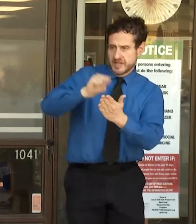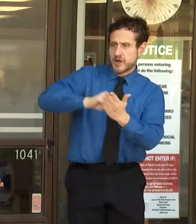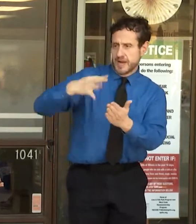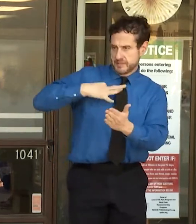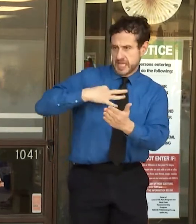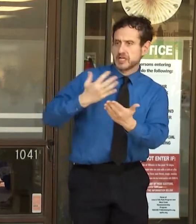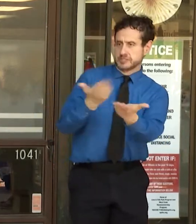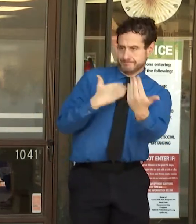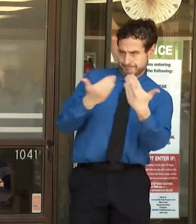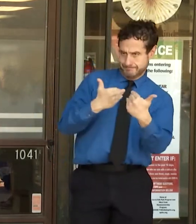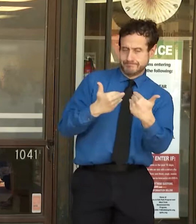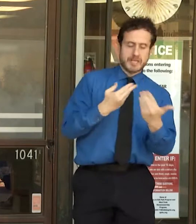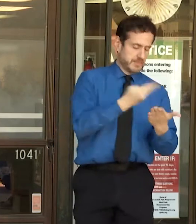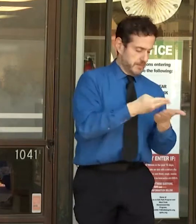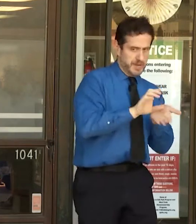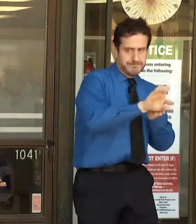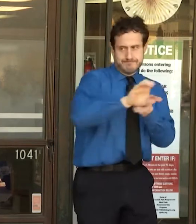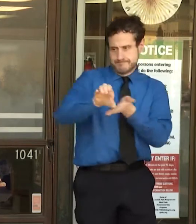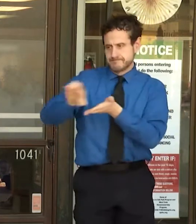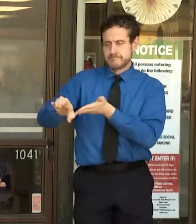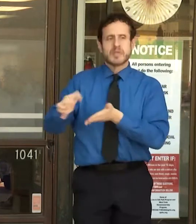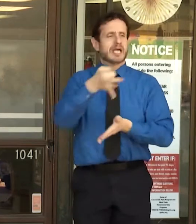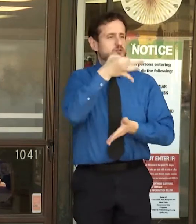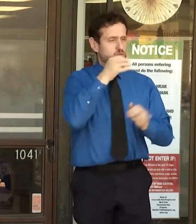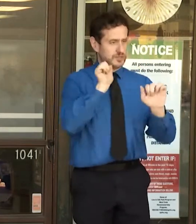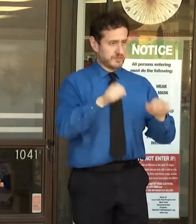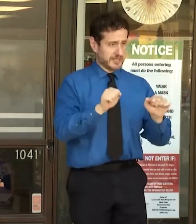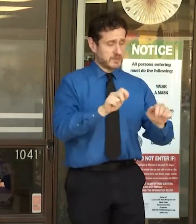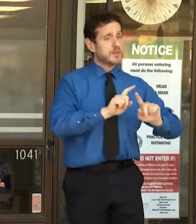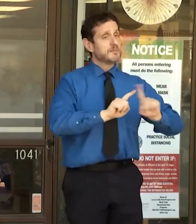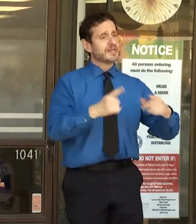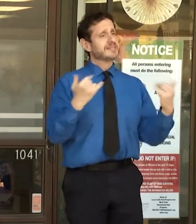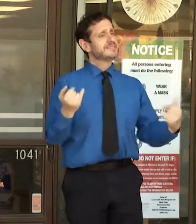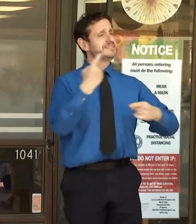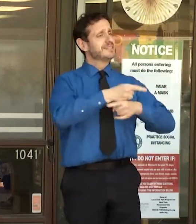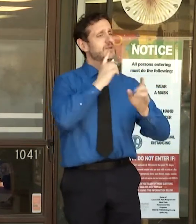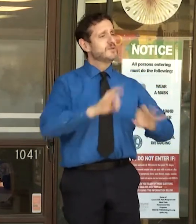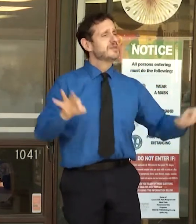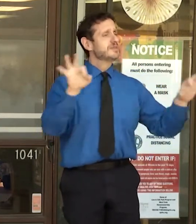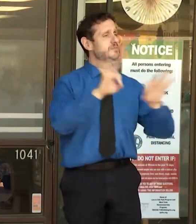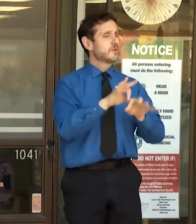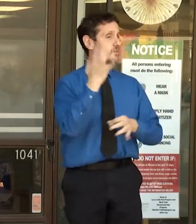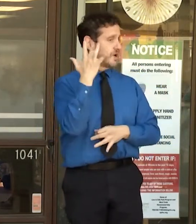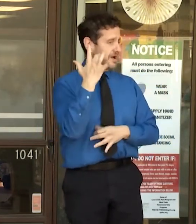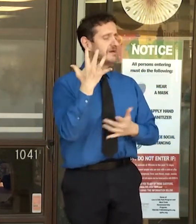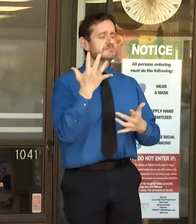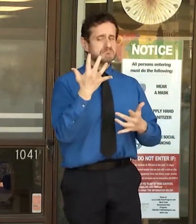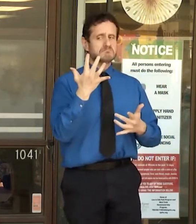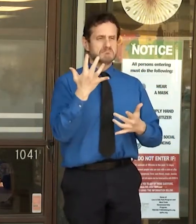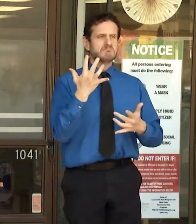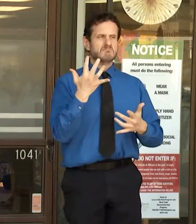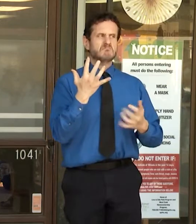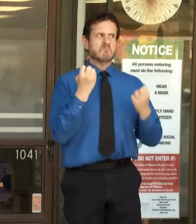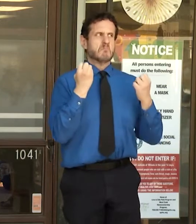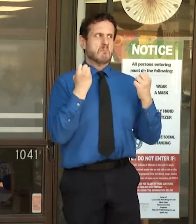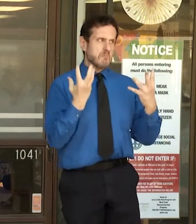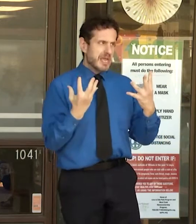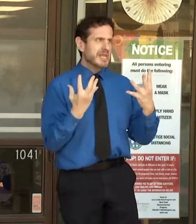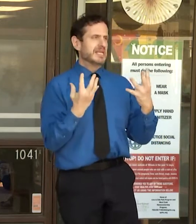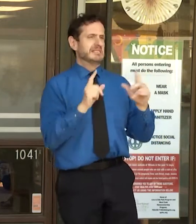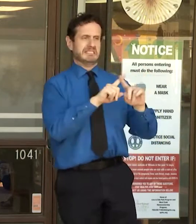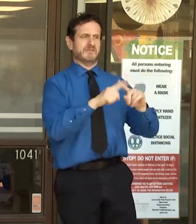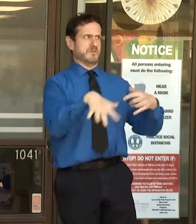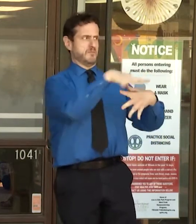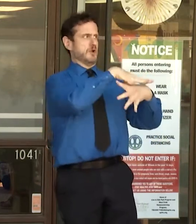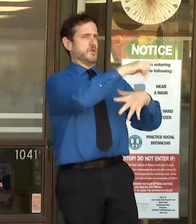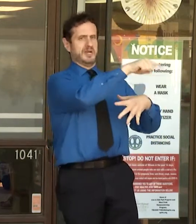quickly as possible. But this is an important day because there's a lot of competing priorities in a time like this,